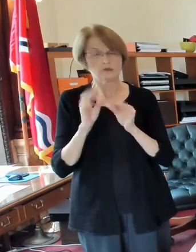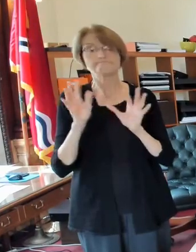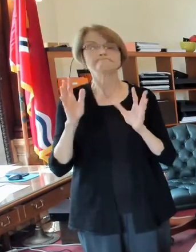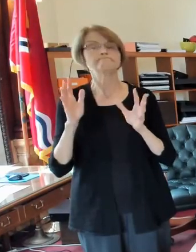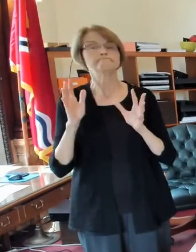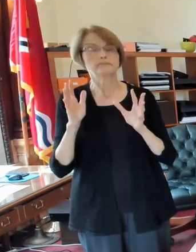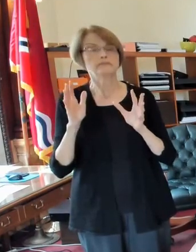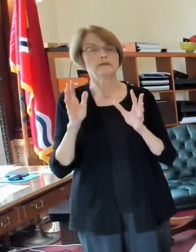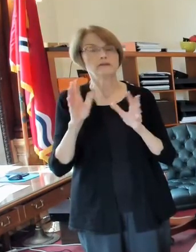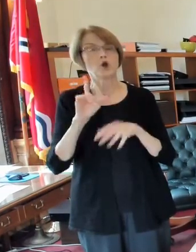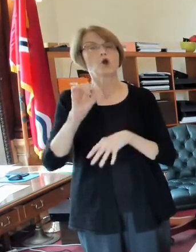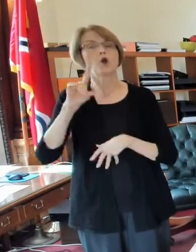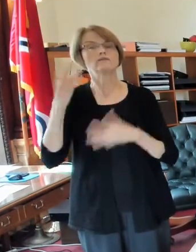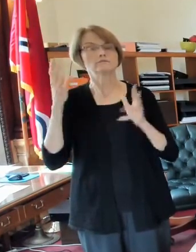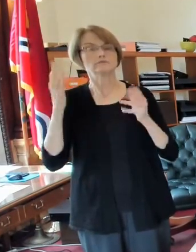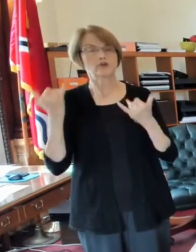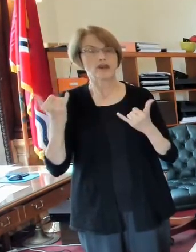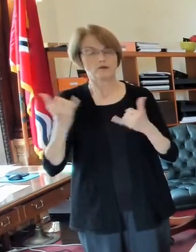think that's it for right now.